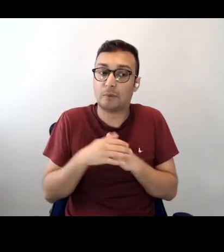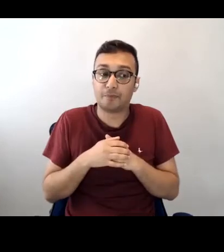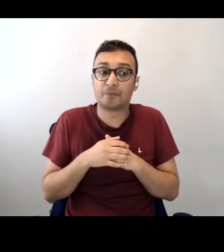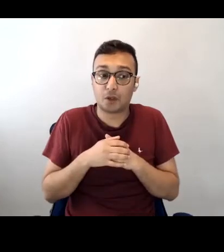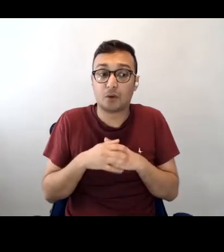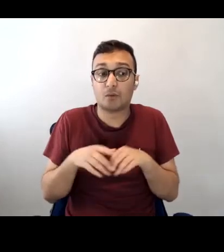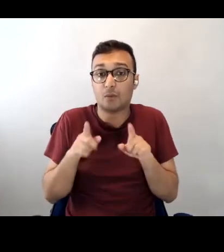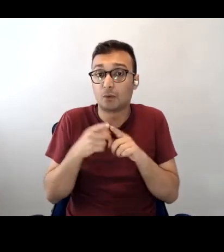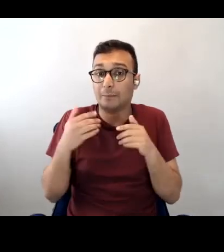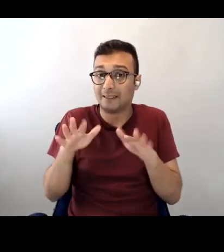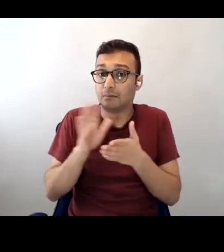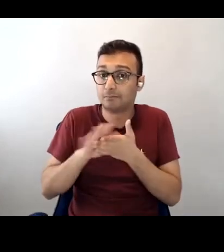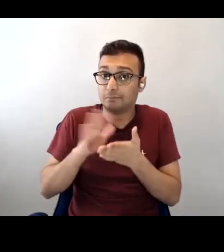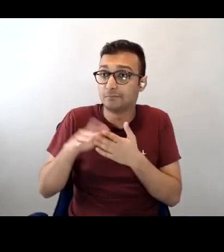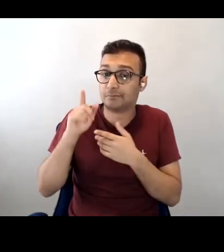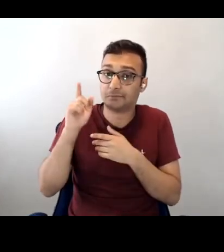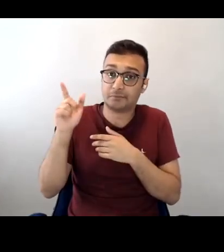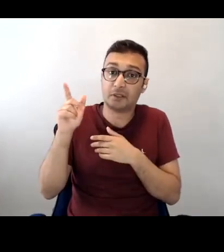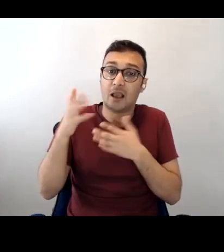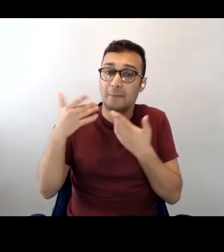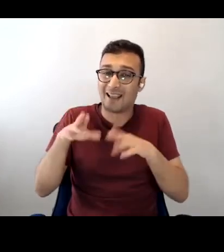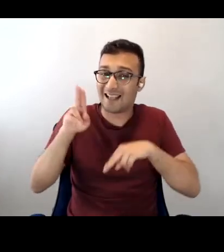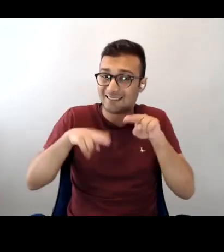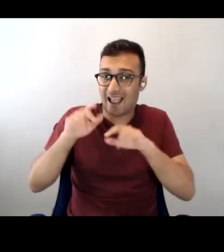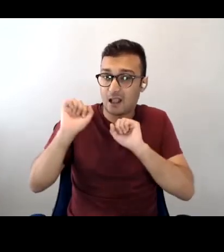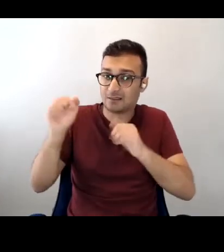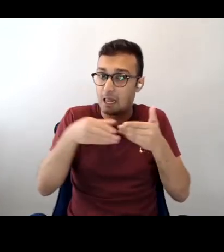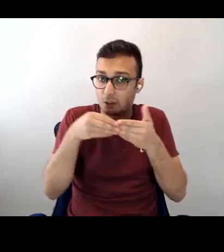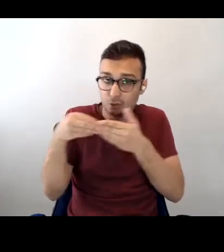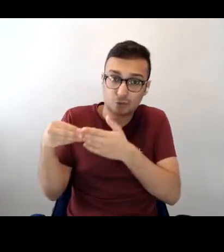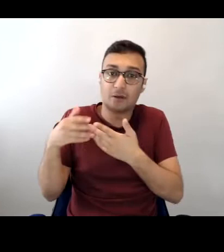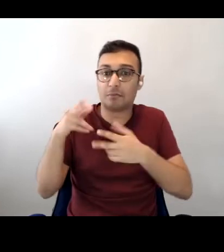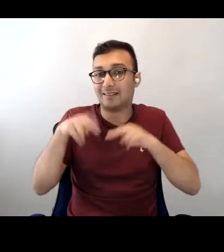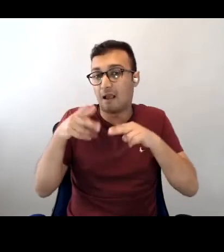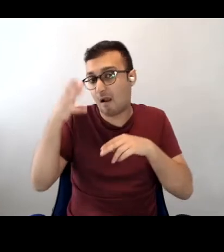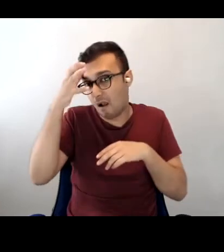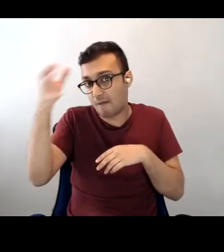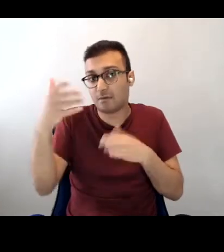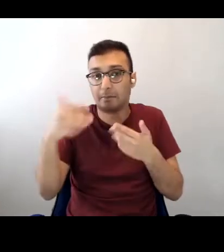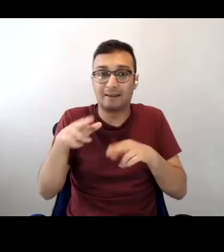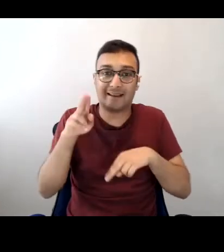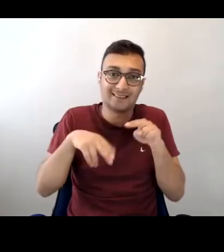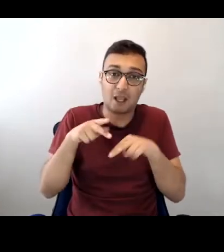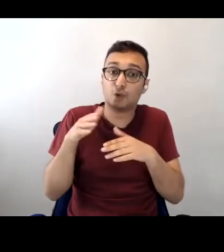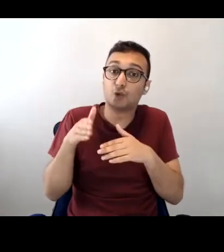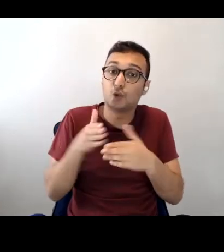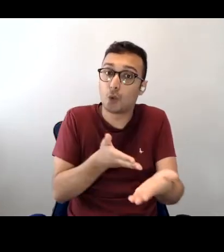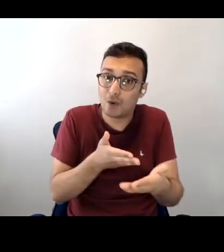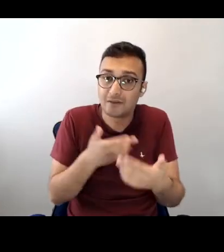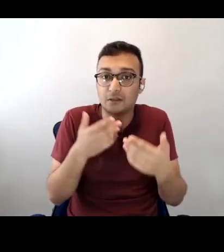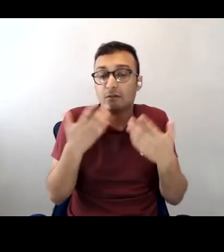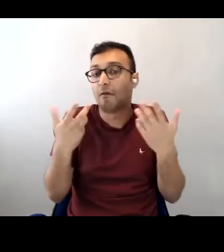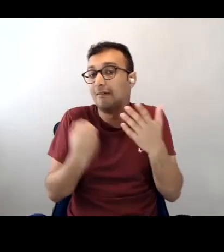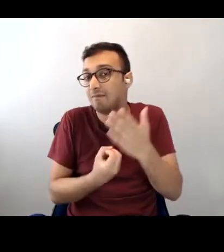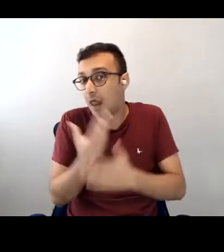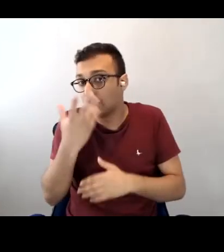service provision, the human resource development, the financial support for AT provision, and